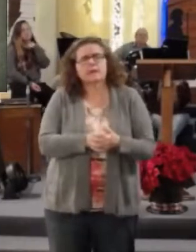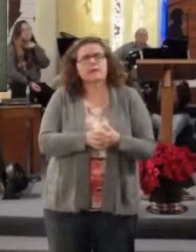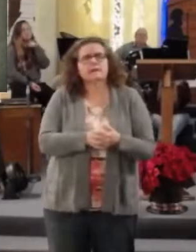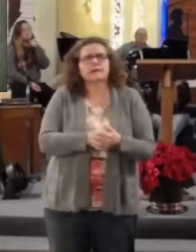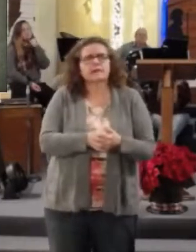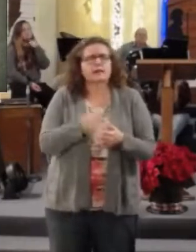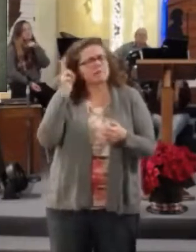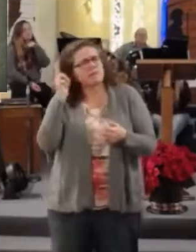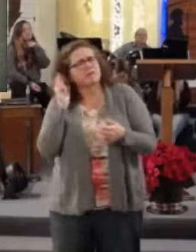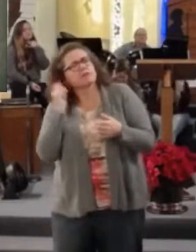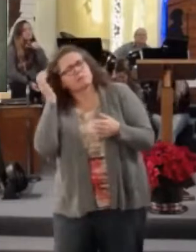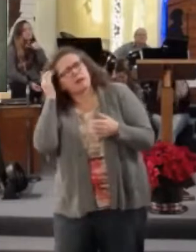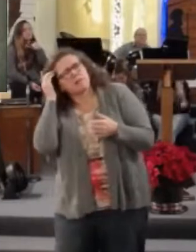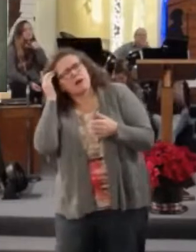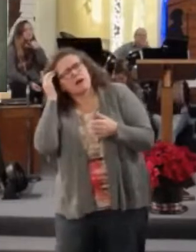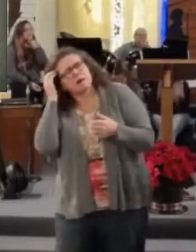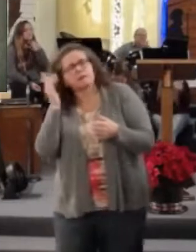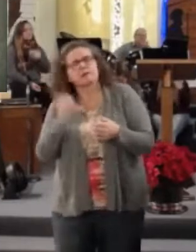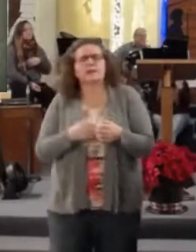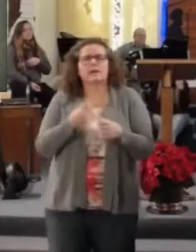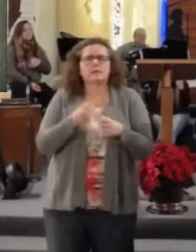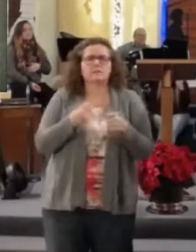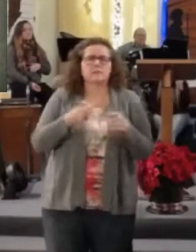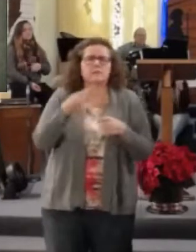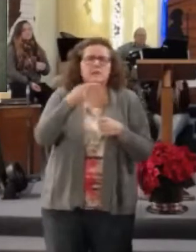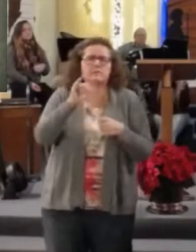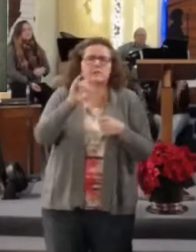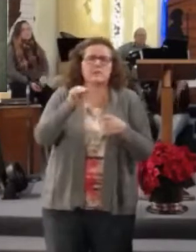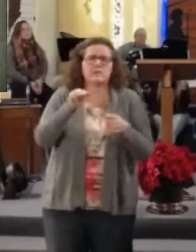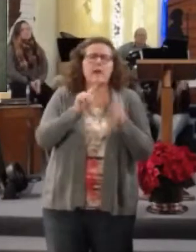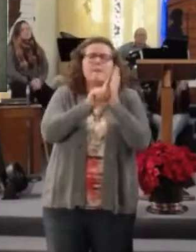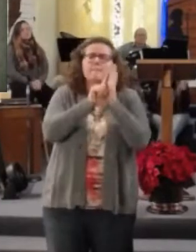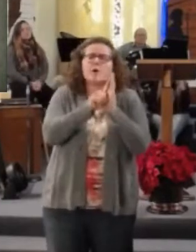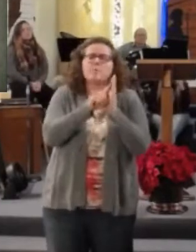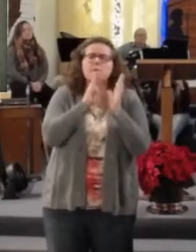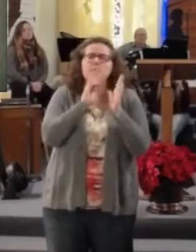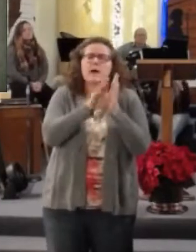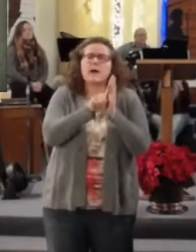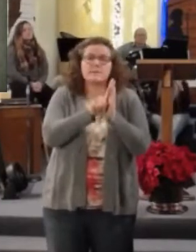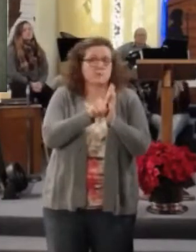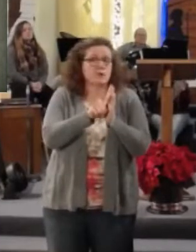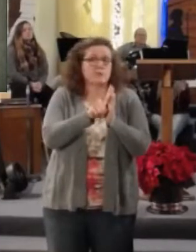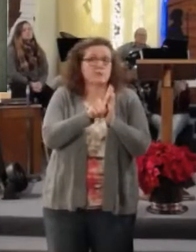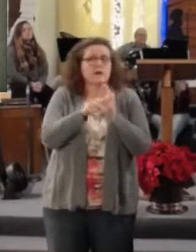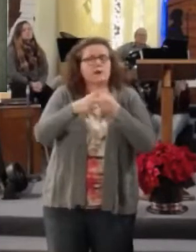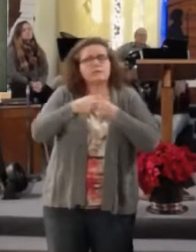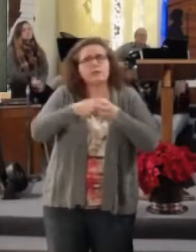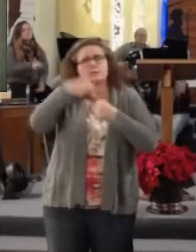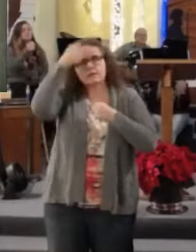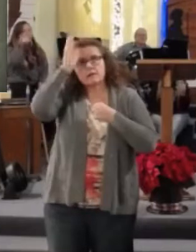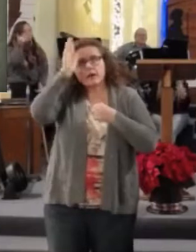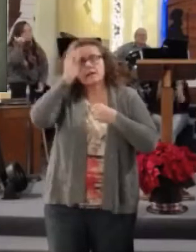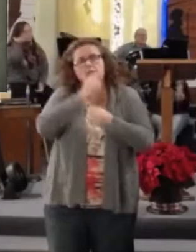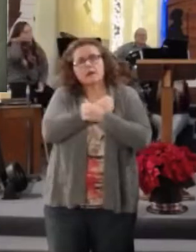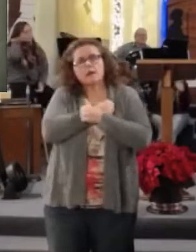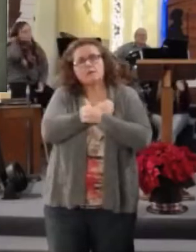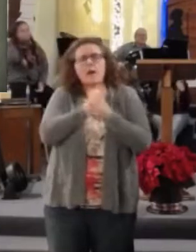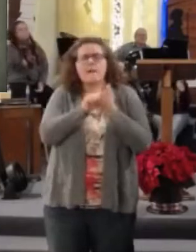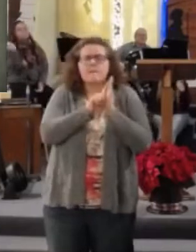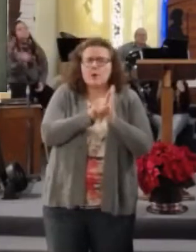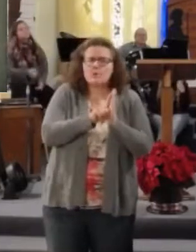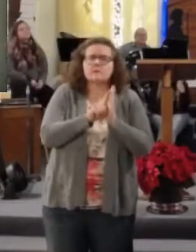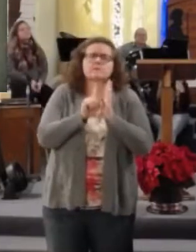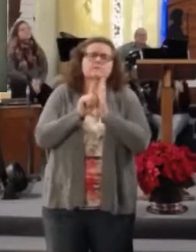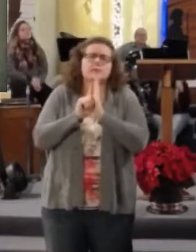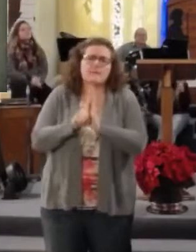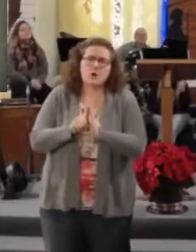It's a chorus from a hymn. It says, moment by moment, I'm kept in his love. Moment by